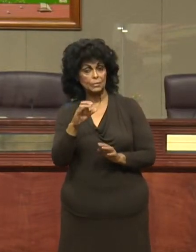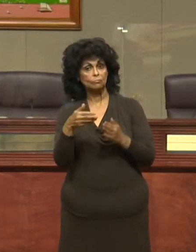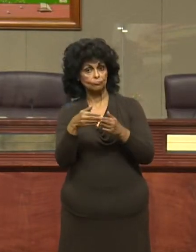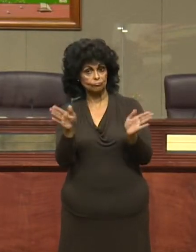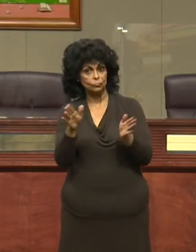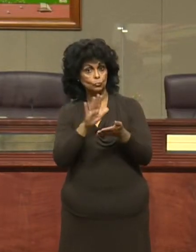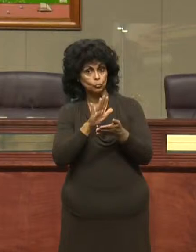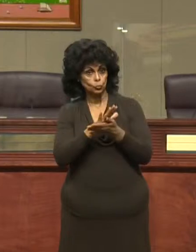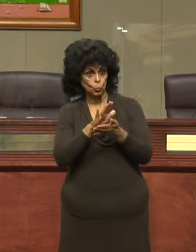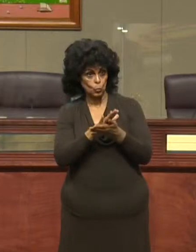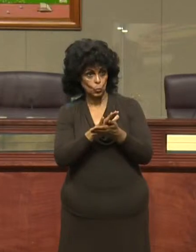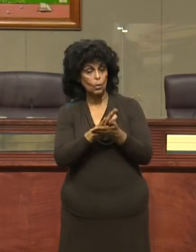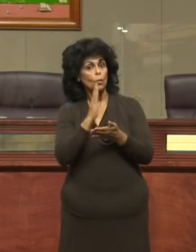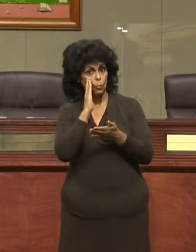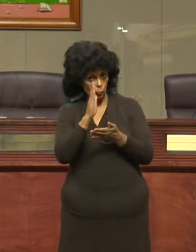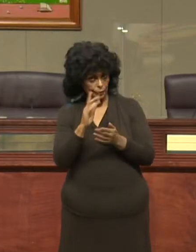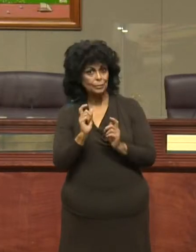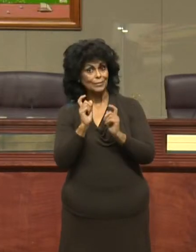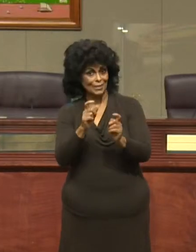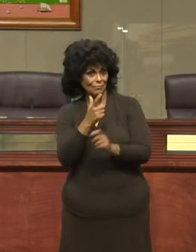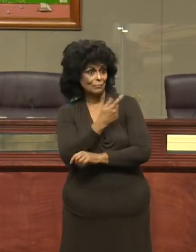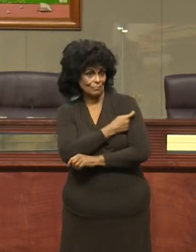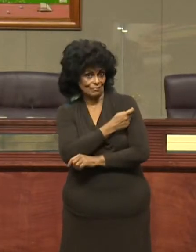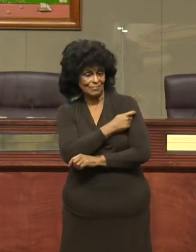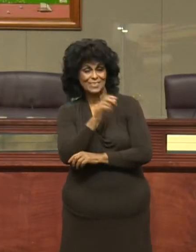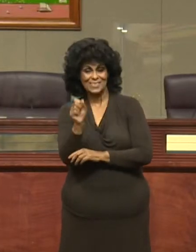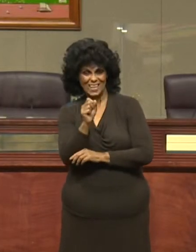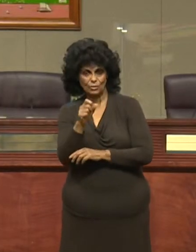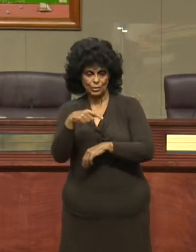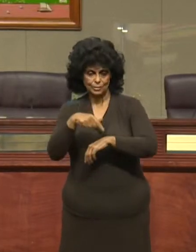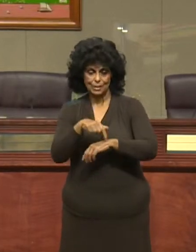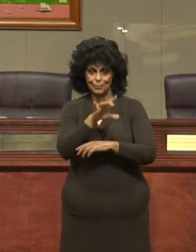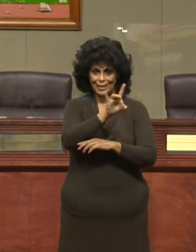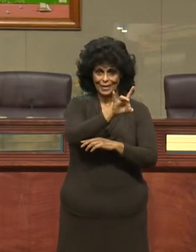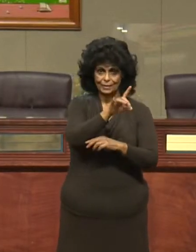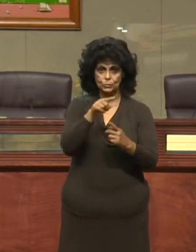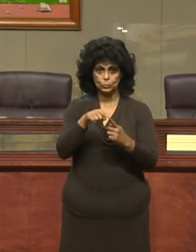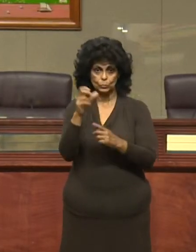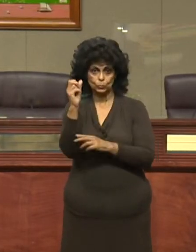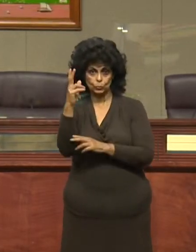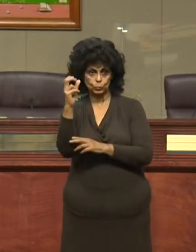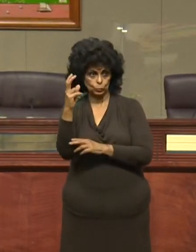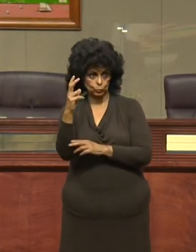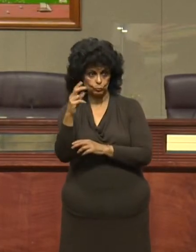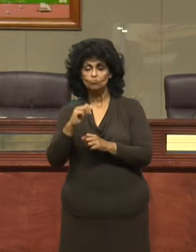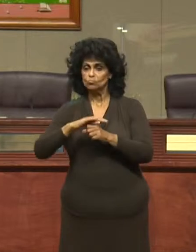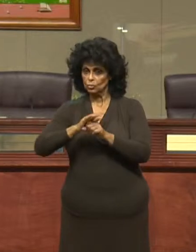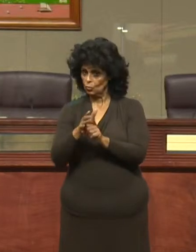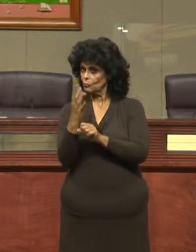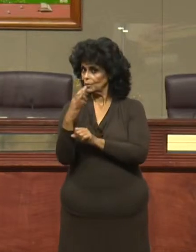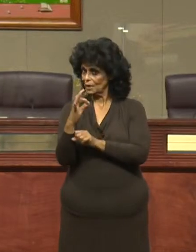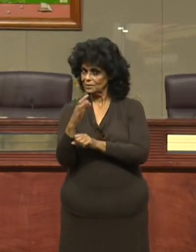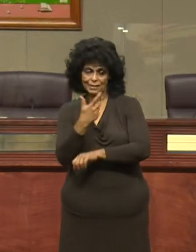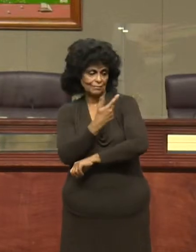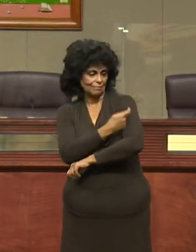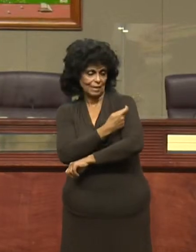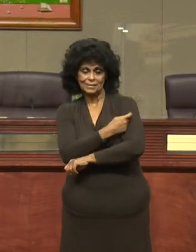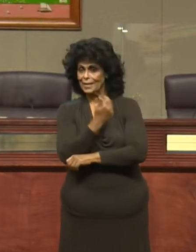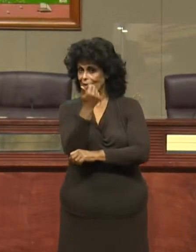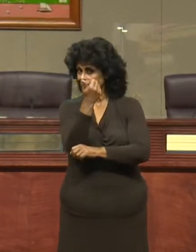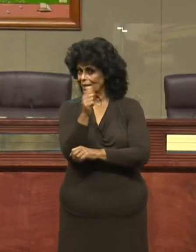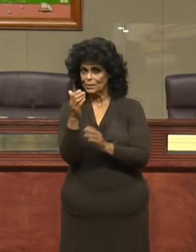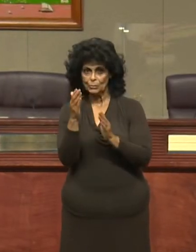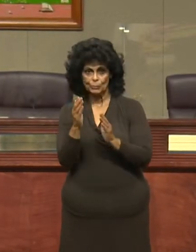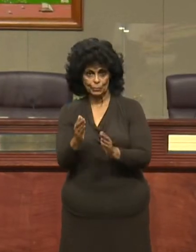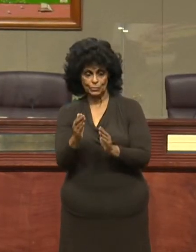vaccinations at schools this Saturday. Between hours of 8 a.m. to noon, they will offer COVID-19 vaccinations to anyone